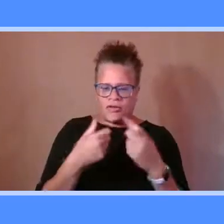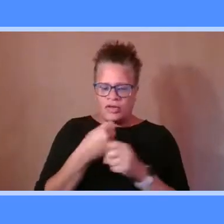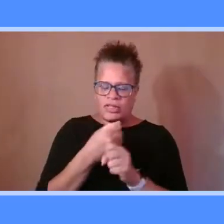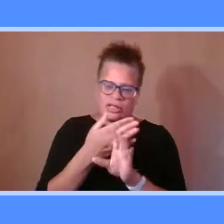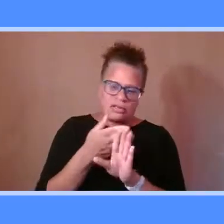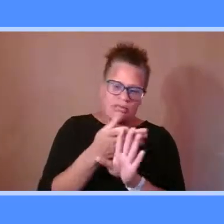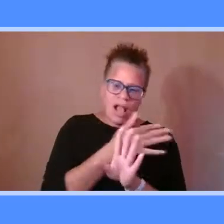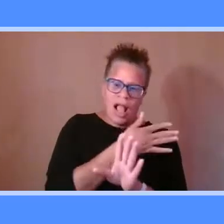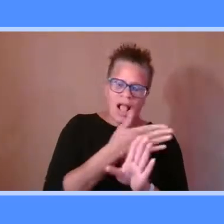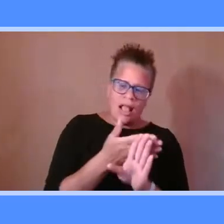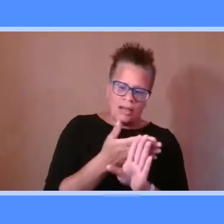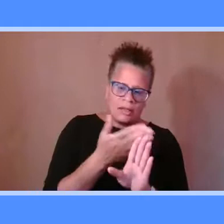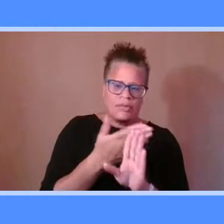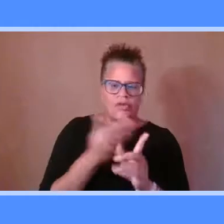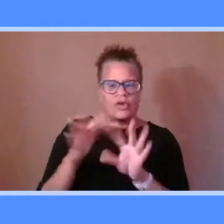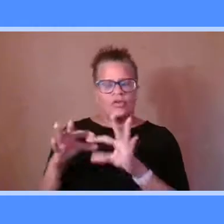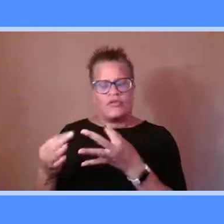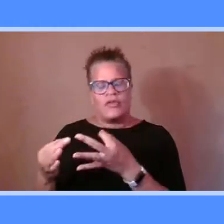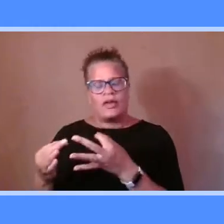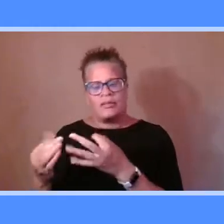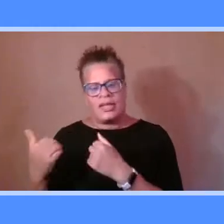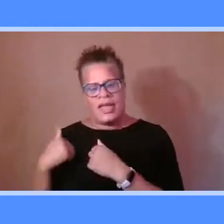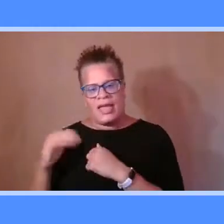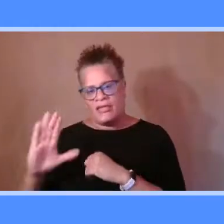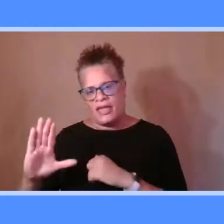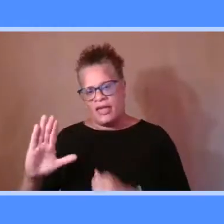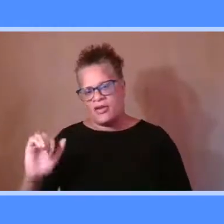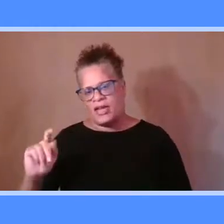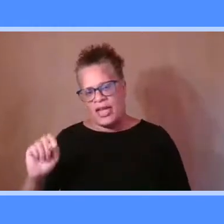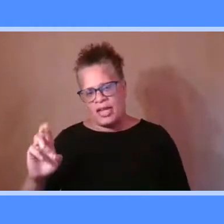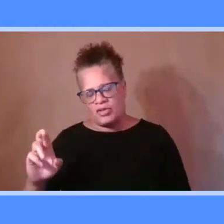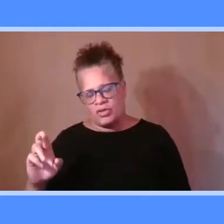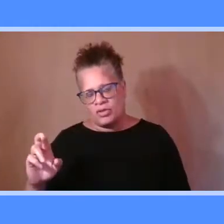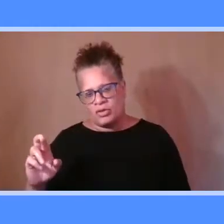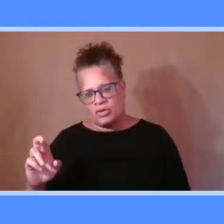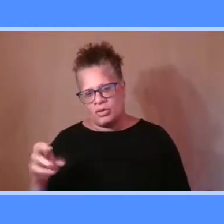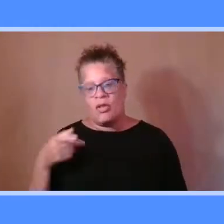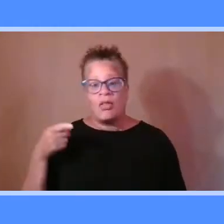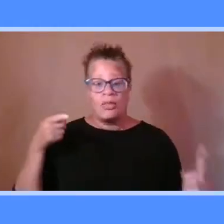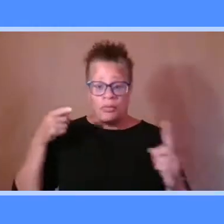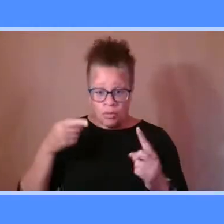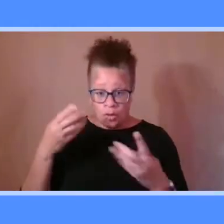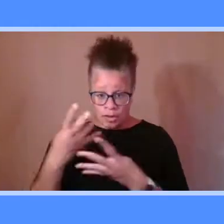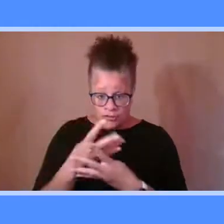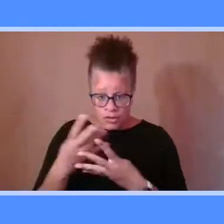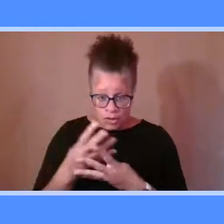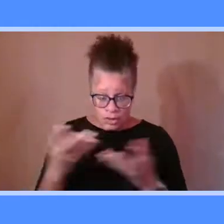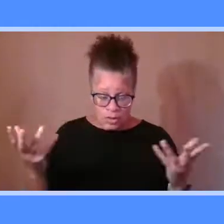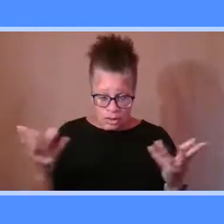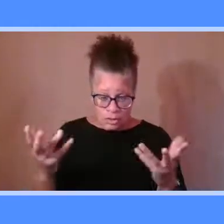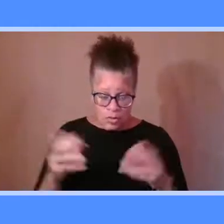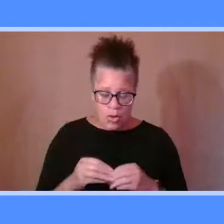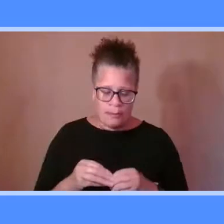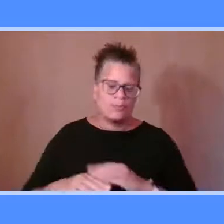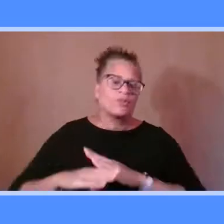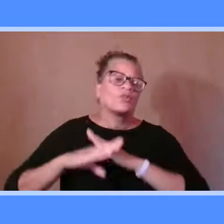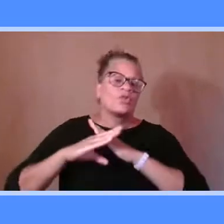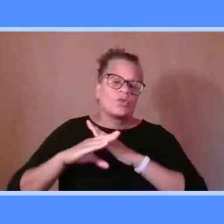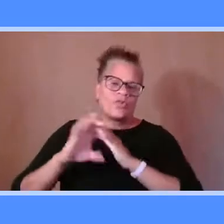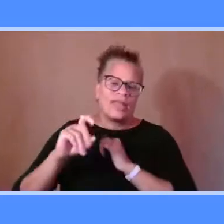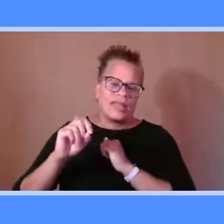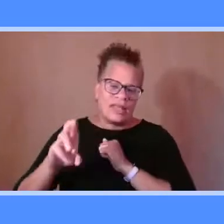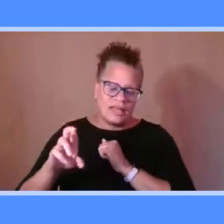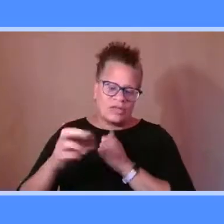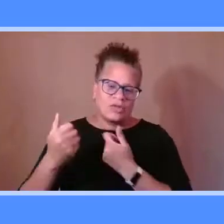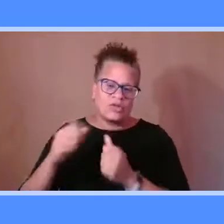years before your family member had their cancer, because the whole point of screening is to prevent cancer and